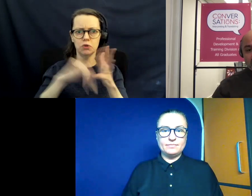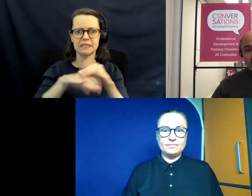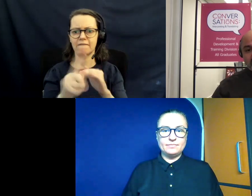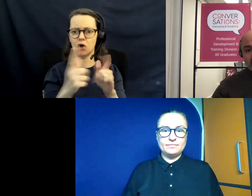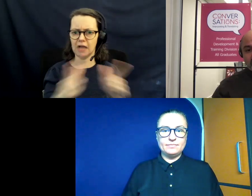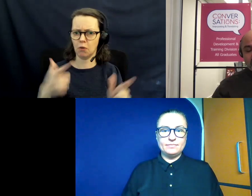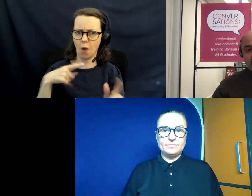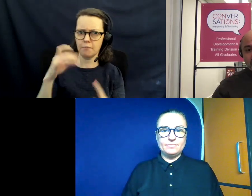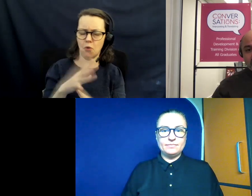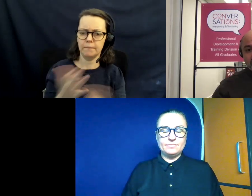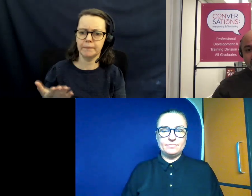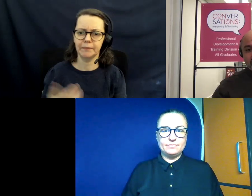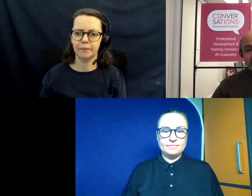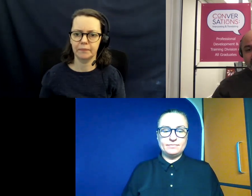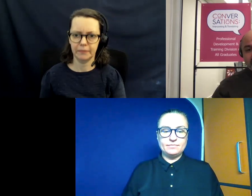language?